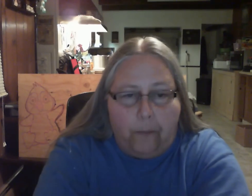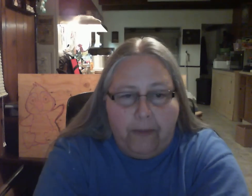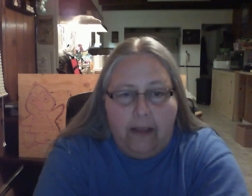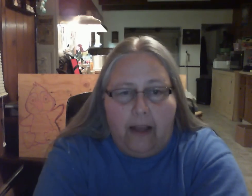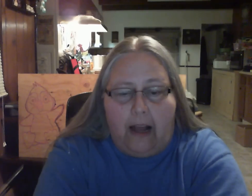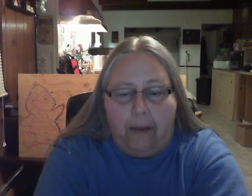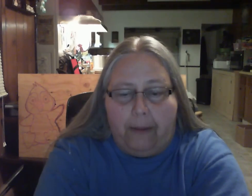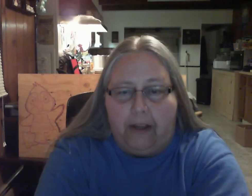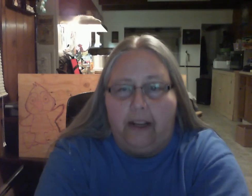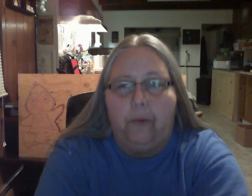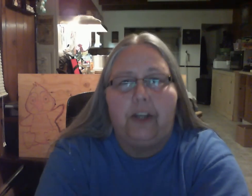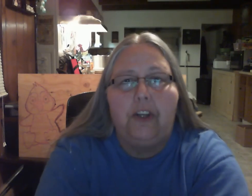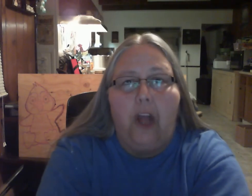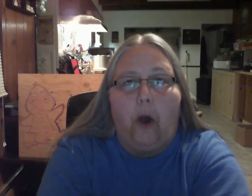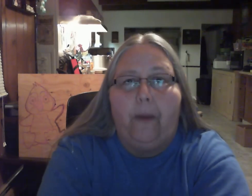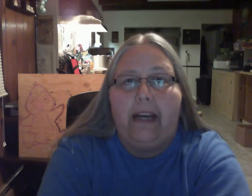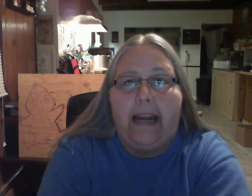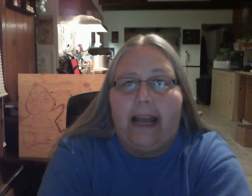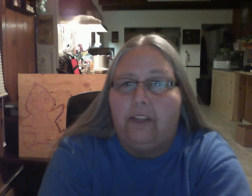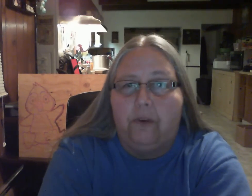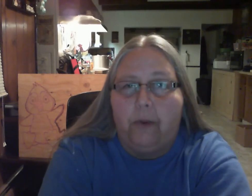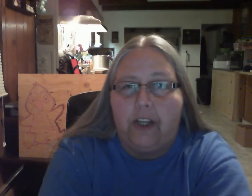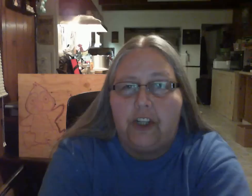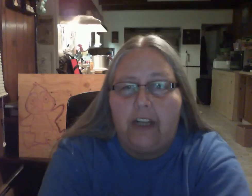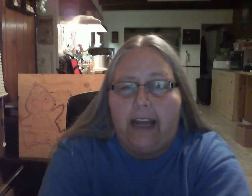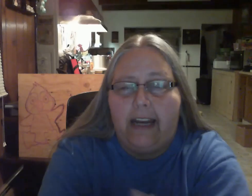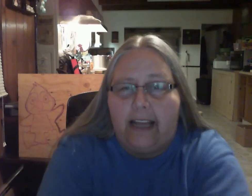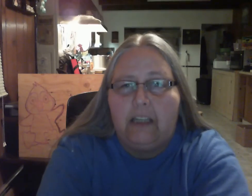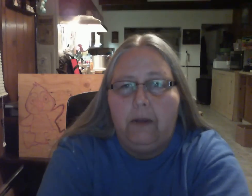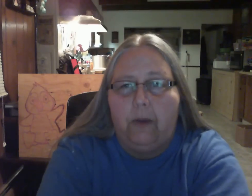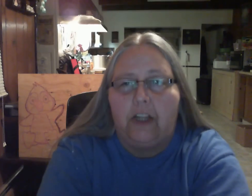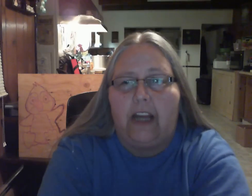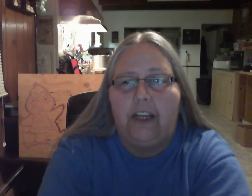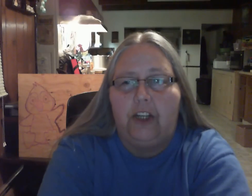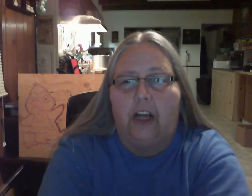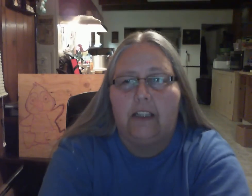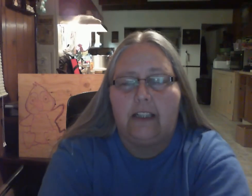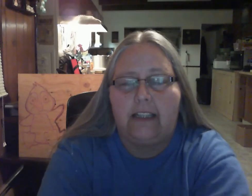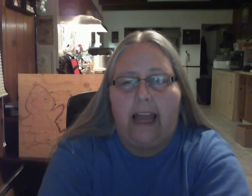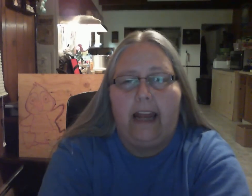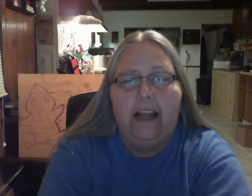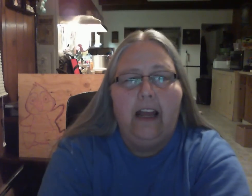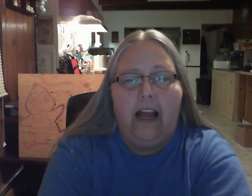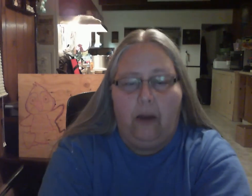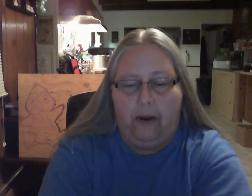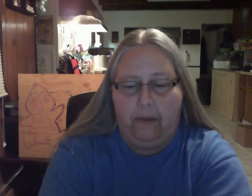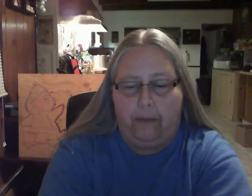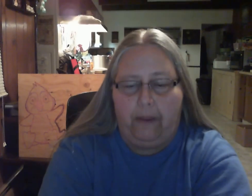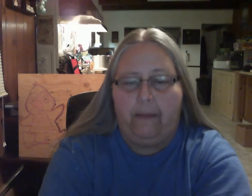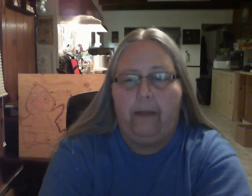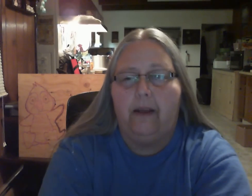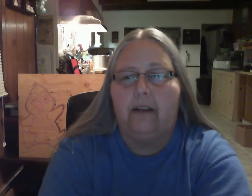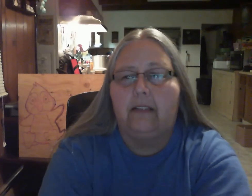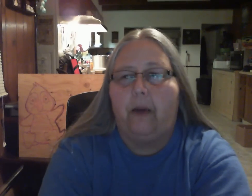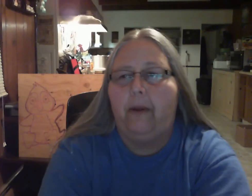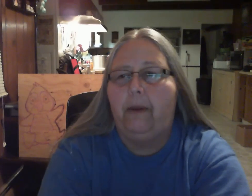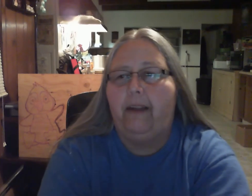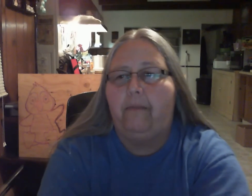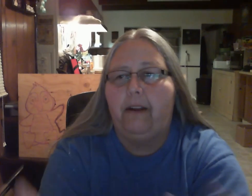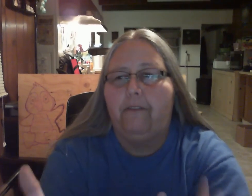um am i gonna get rich no but i didn't ask for rich i didn't ask to be rich i just said i want to be able to pay my bills i want to be able to have money for